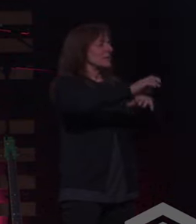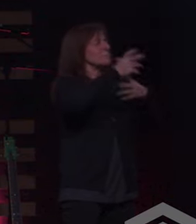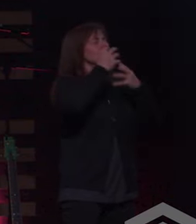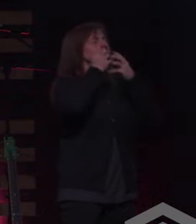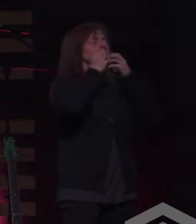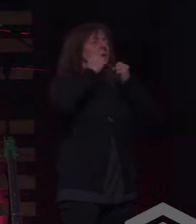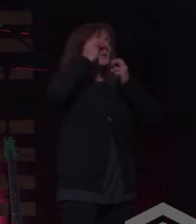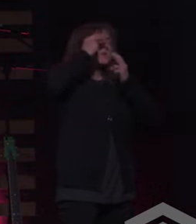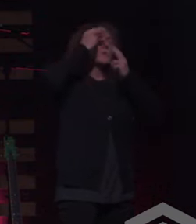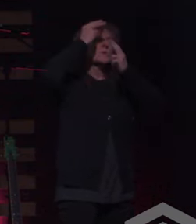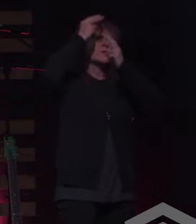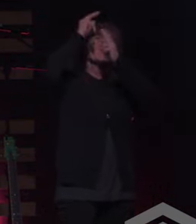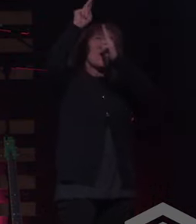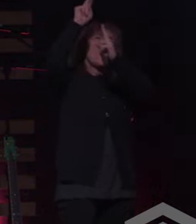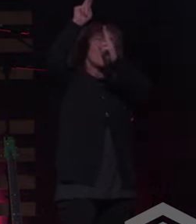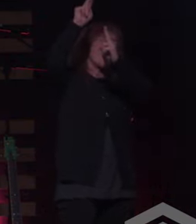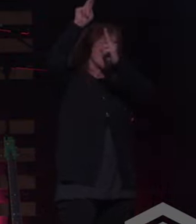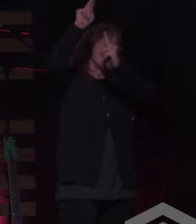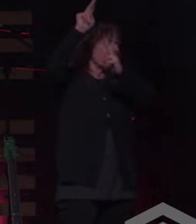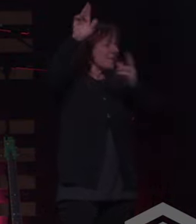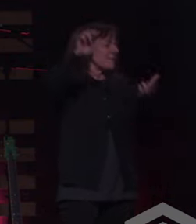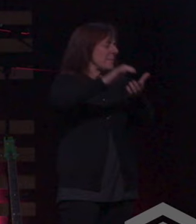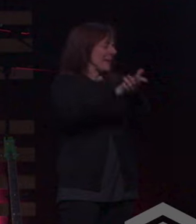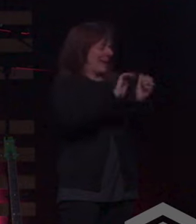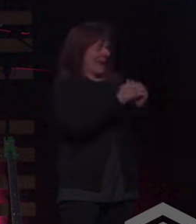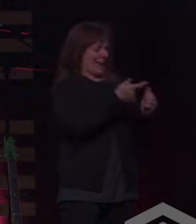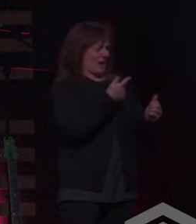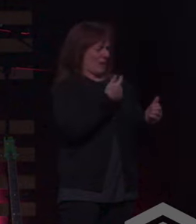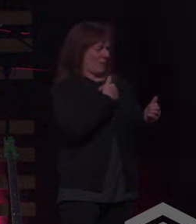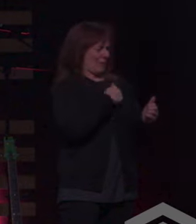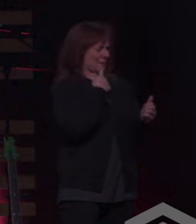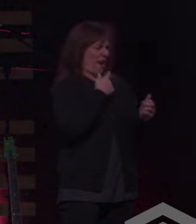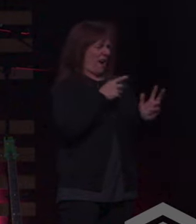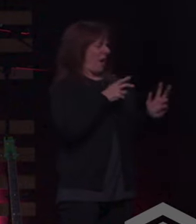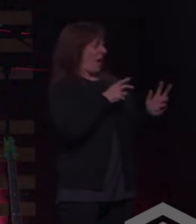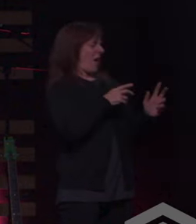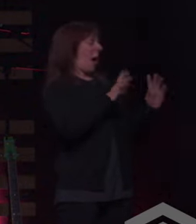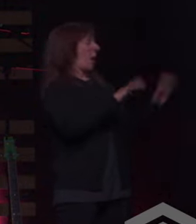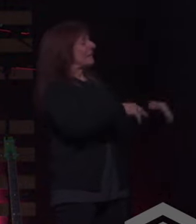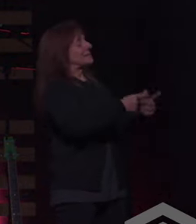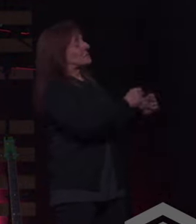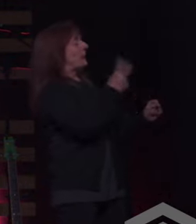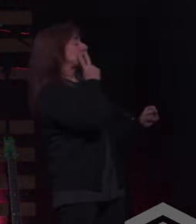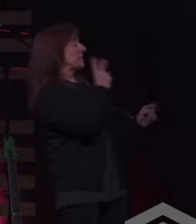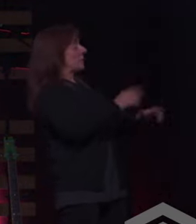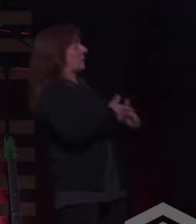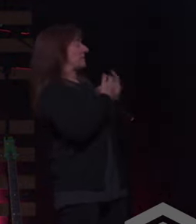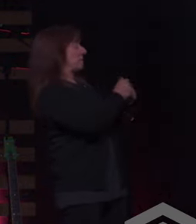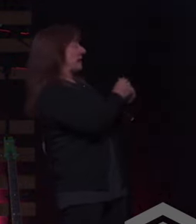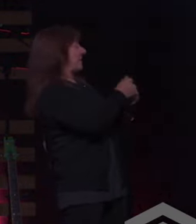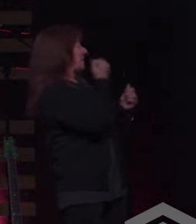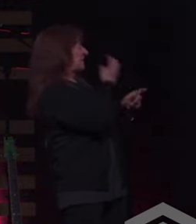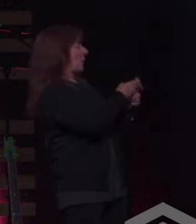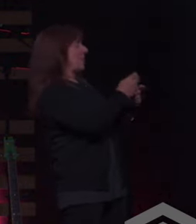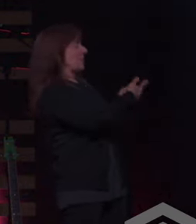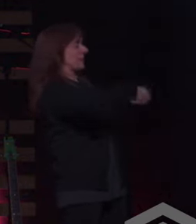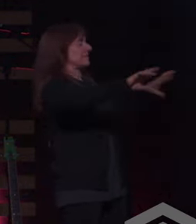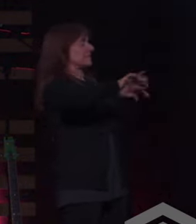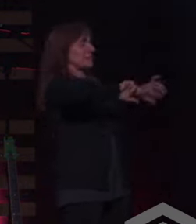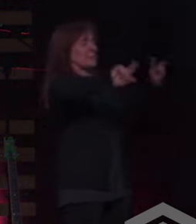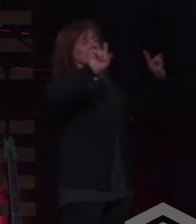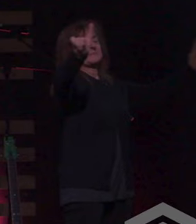holds marriage. How dare we lower it to some, let's try this out and see if it works. And if it's a little bit hard, let's get out of